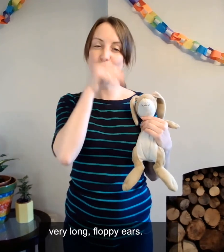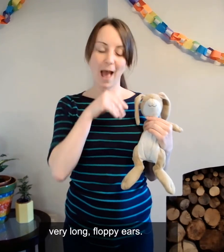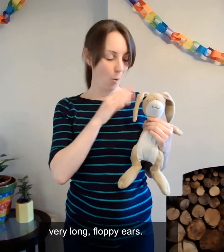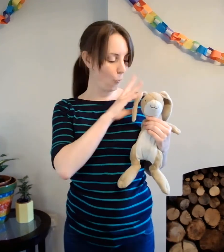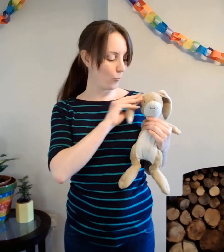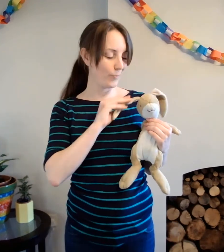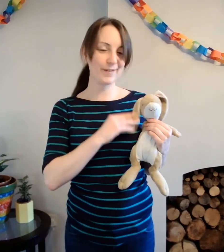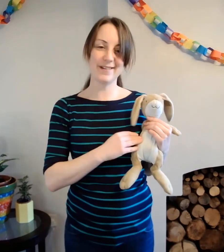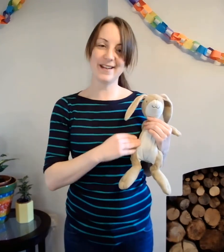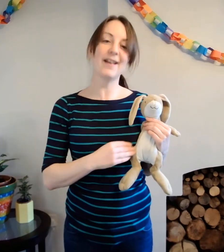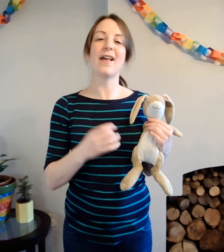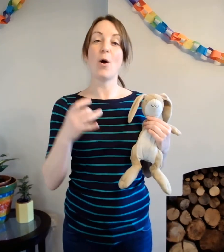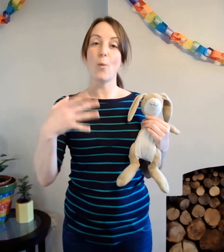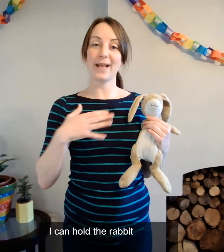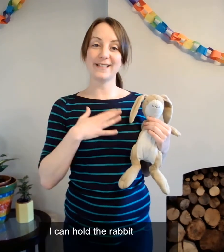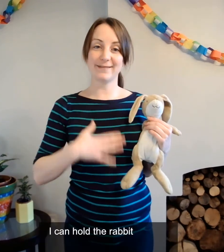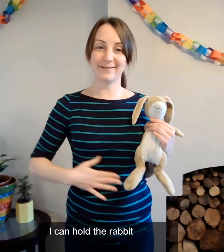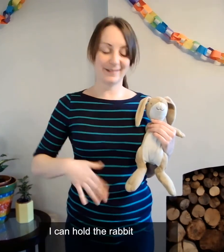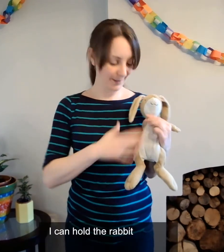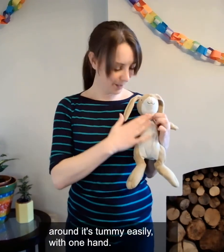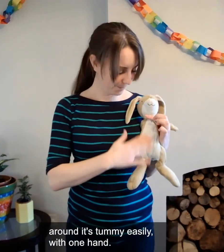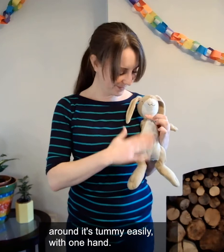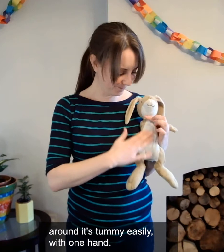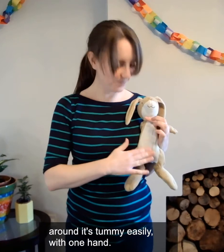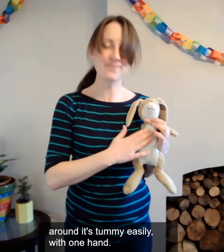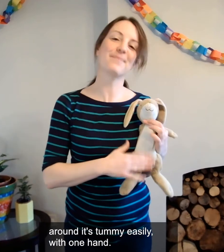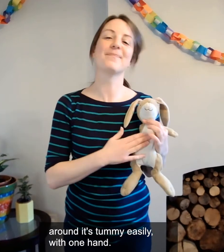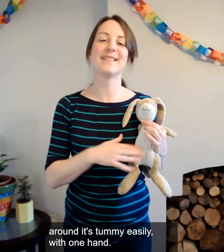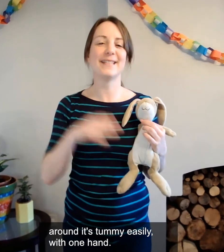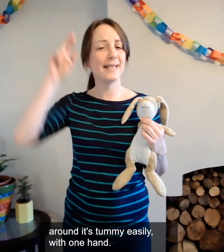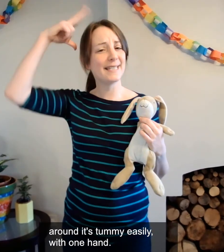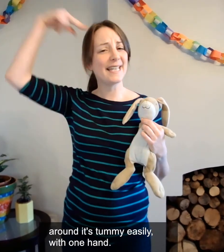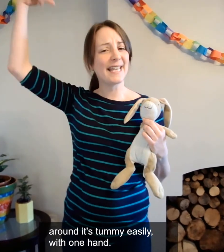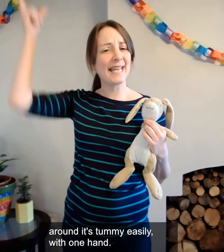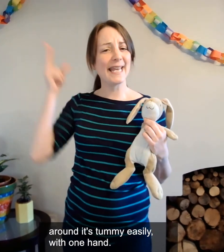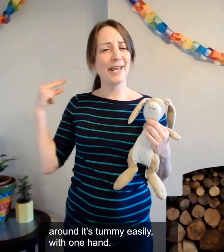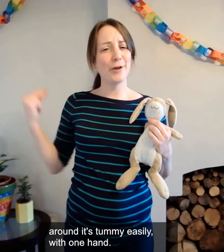ears. I can hold the rabbit around its tummy easily with one hand.